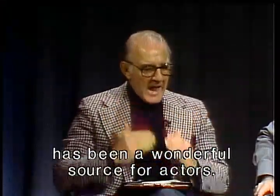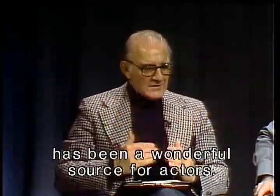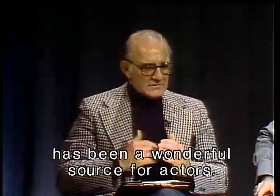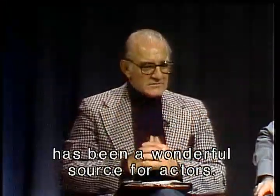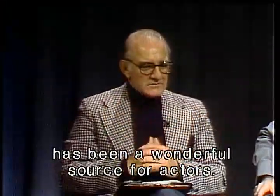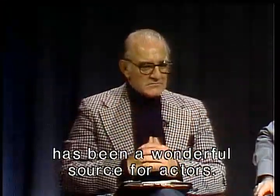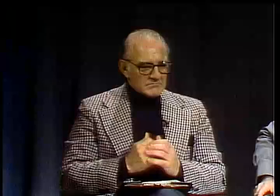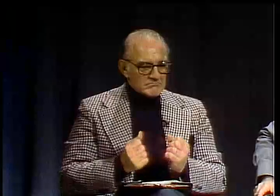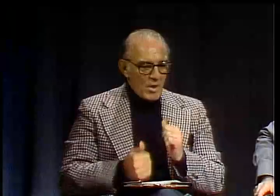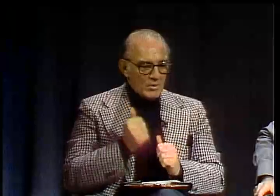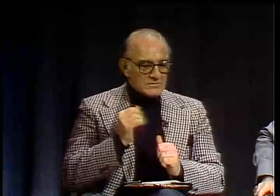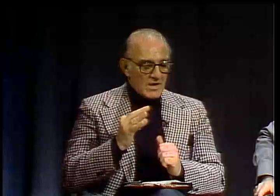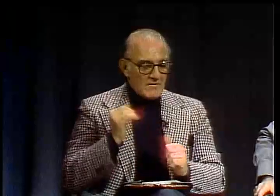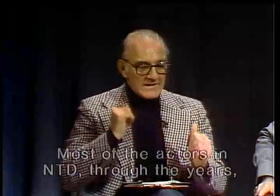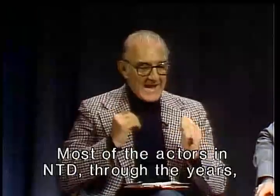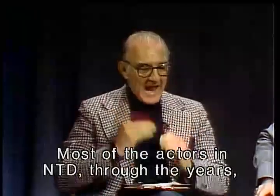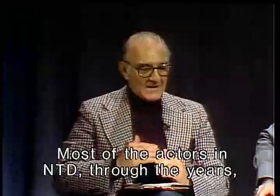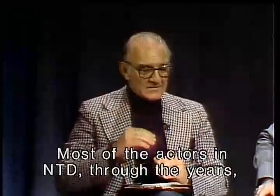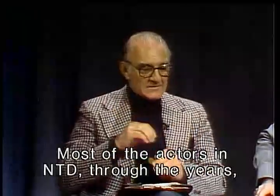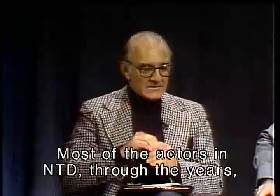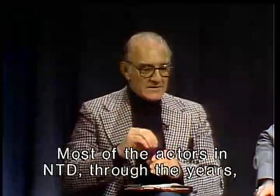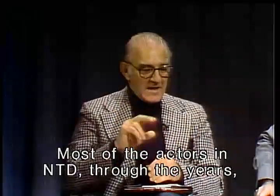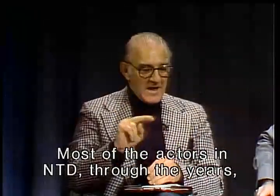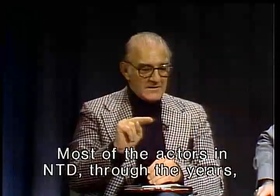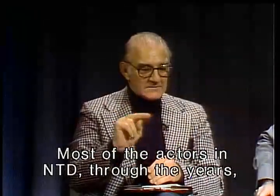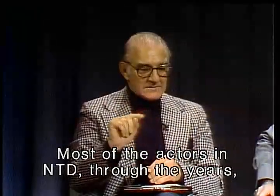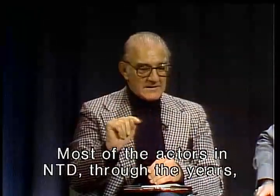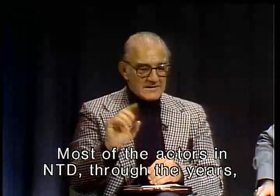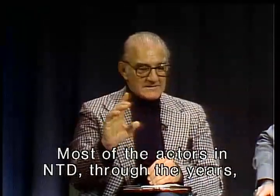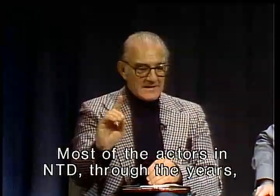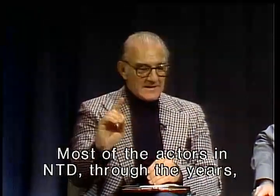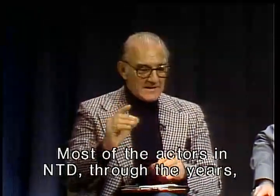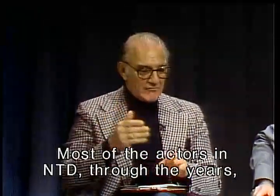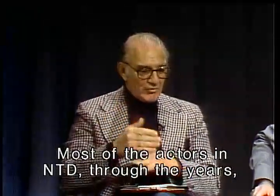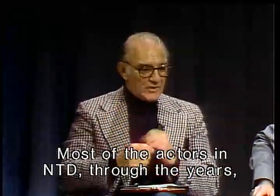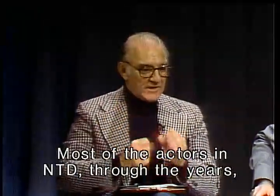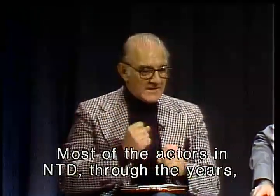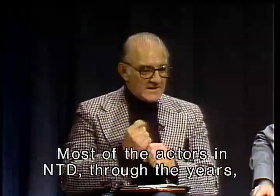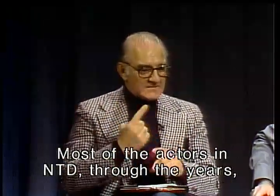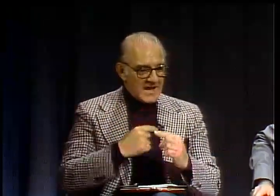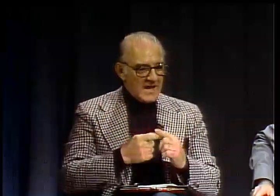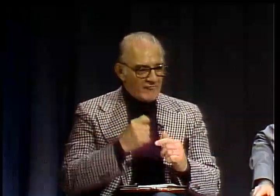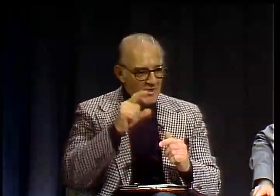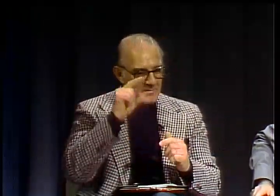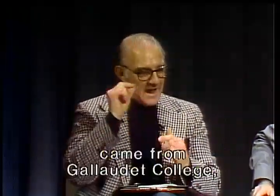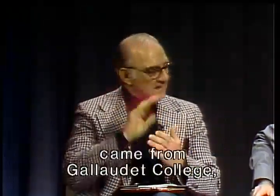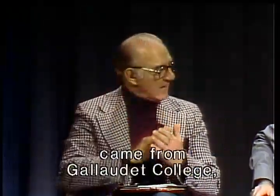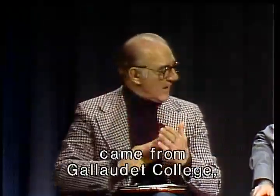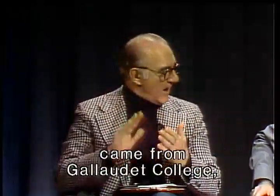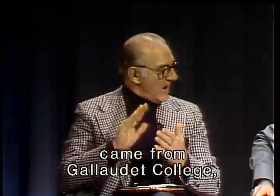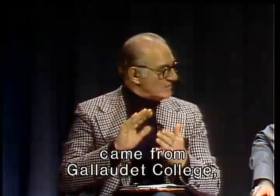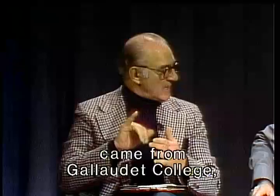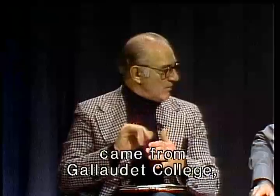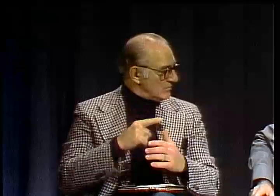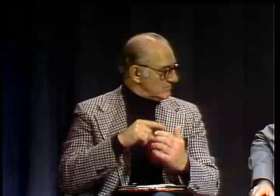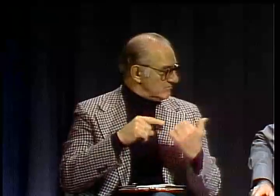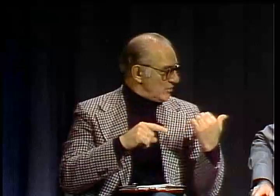actors. Most of the actors in NTD through the years came from Caldecal. That was